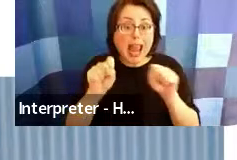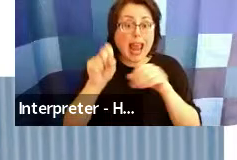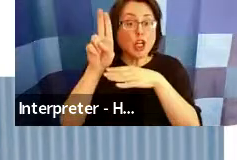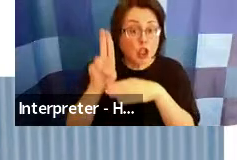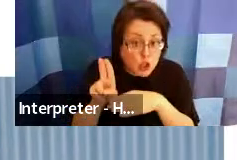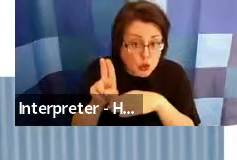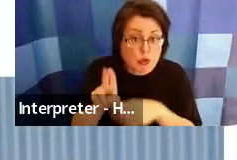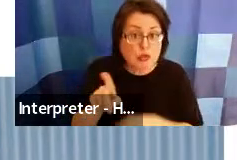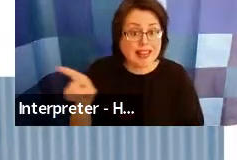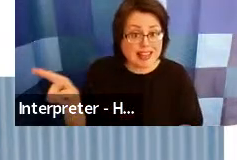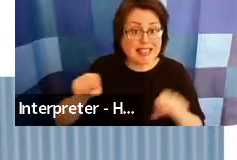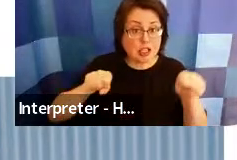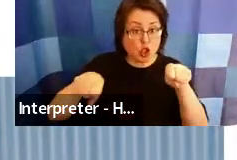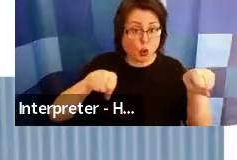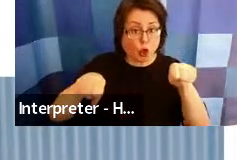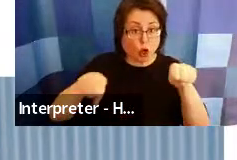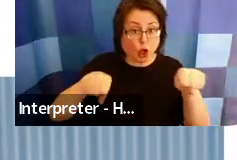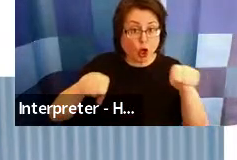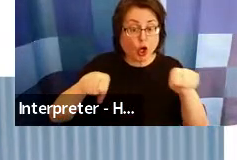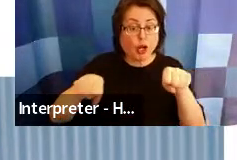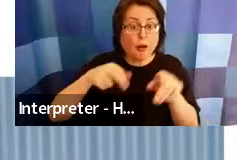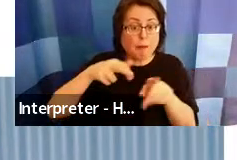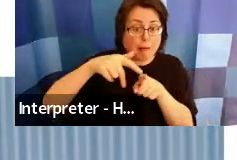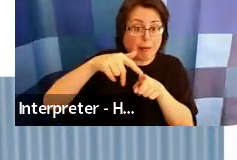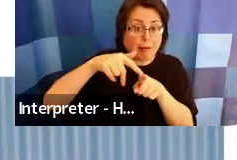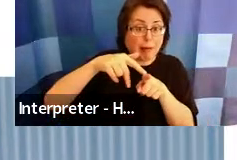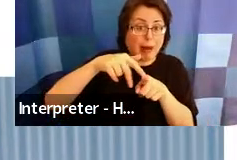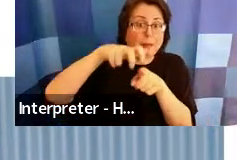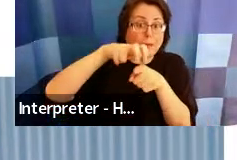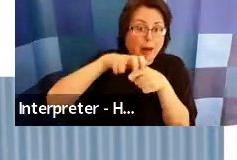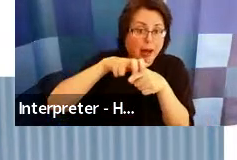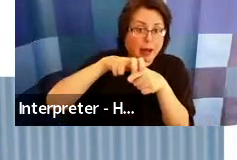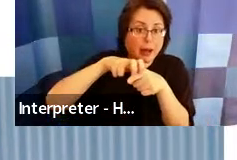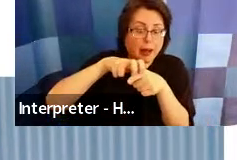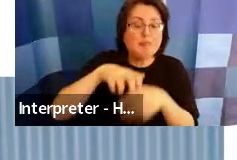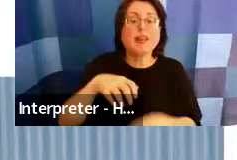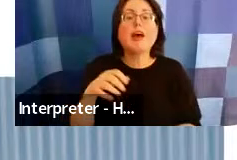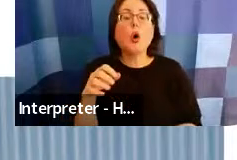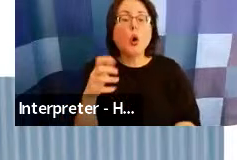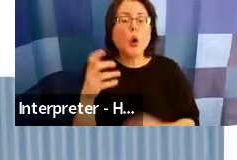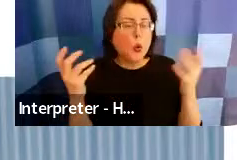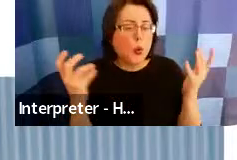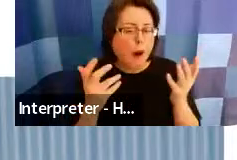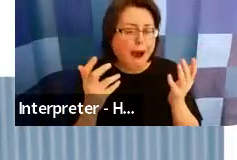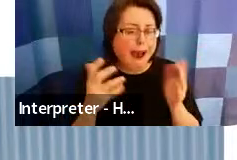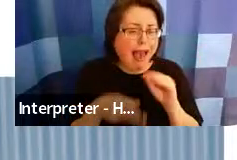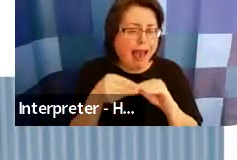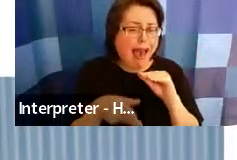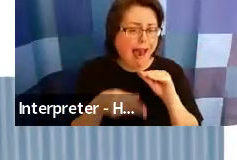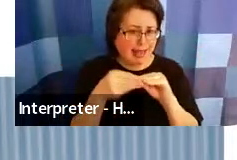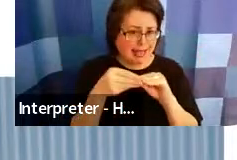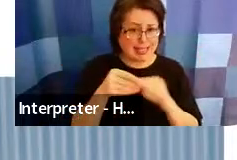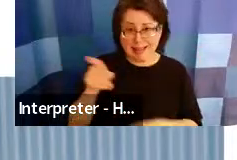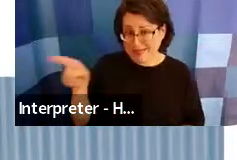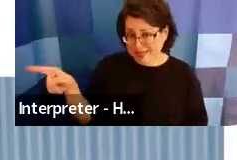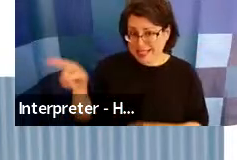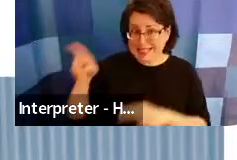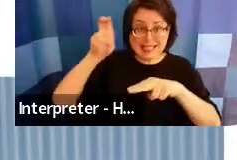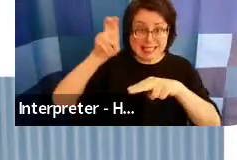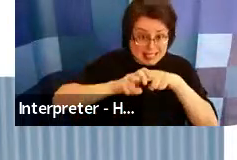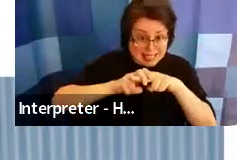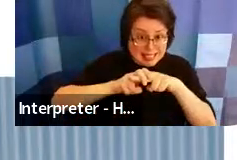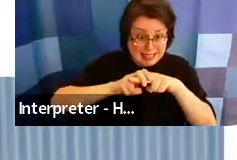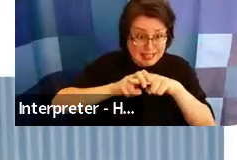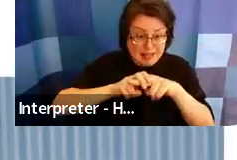model. What's good about this model, we'll go into this a little bit on the next slide, is that in addition to adding a seated option here,